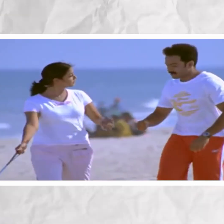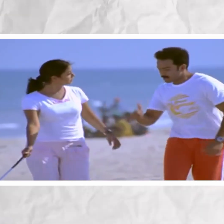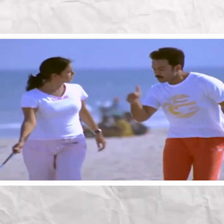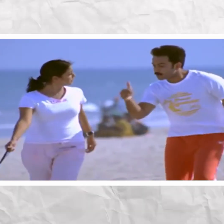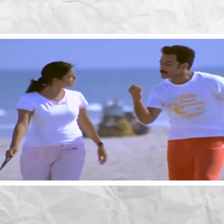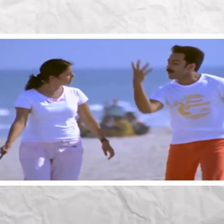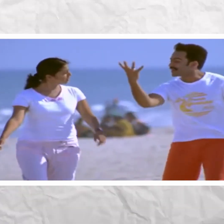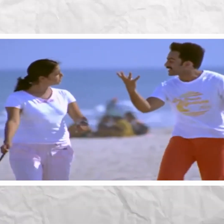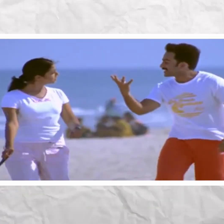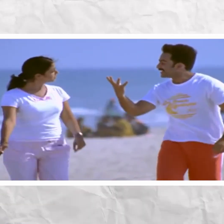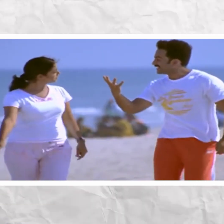Good morning.